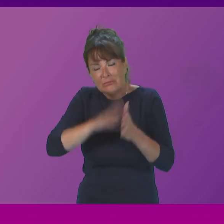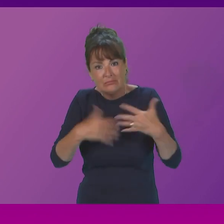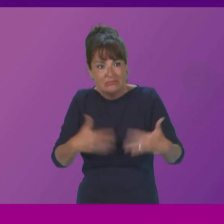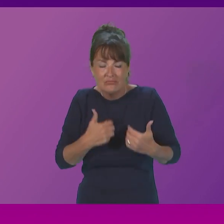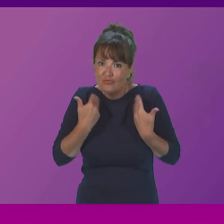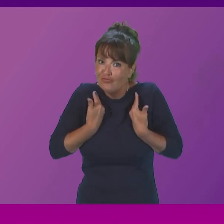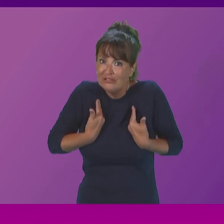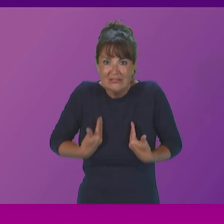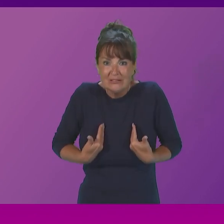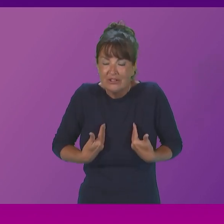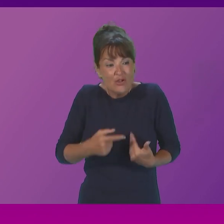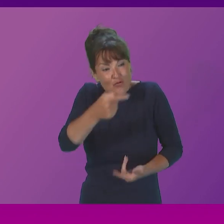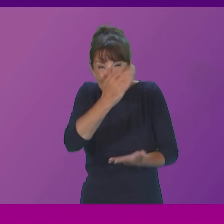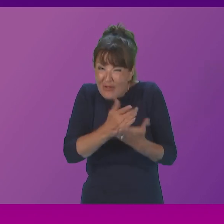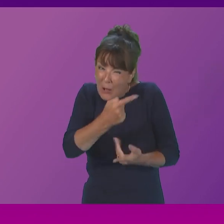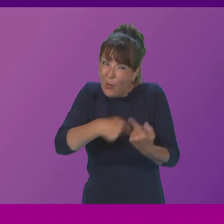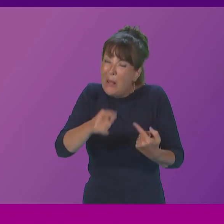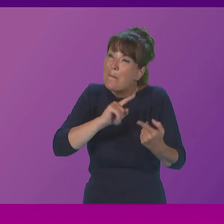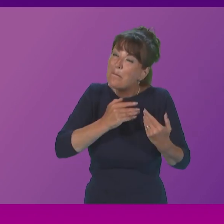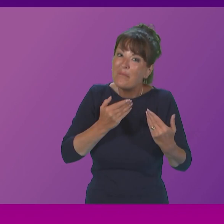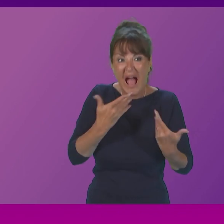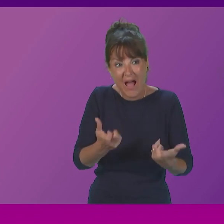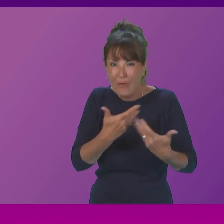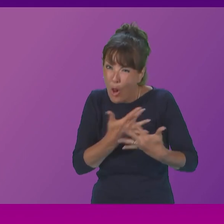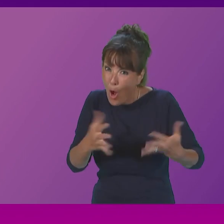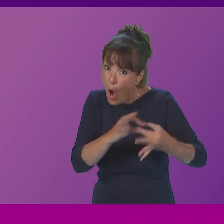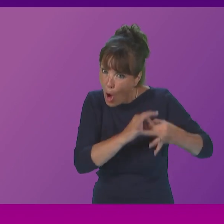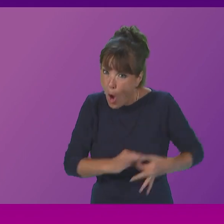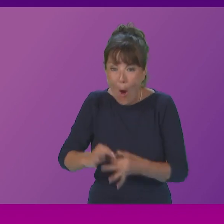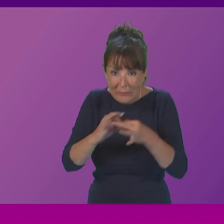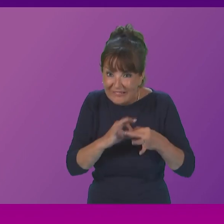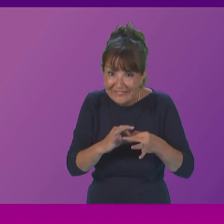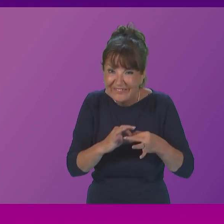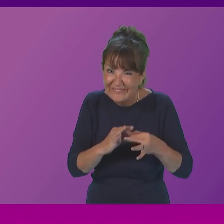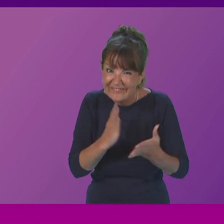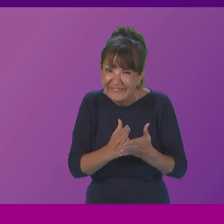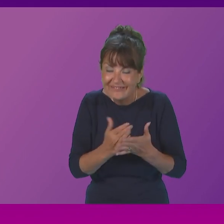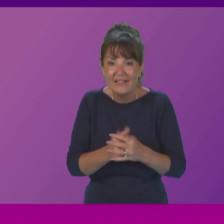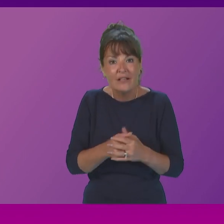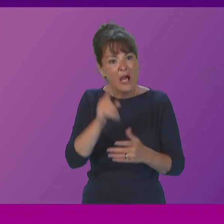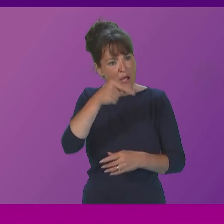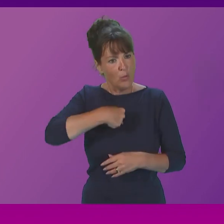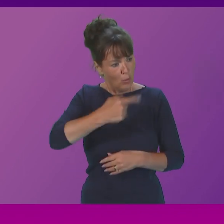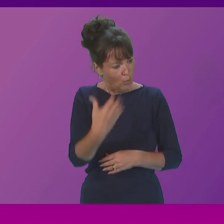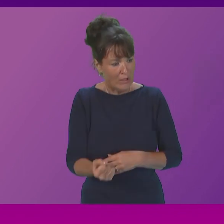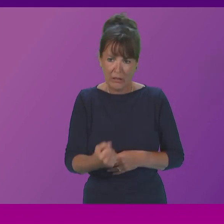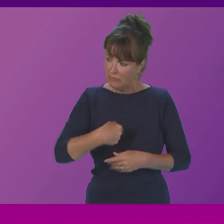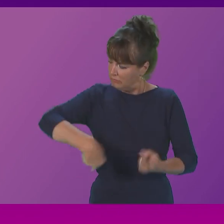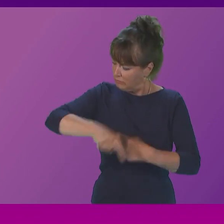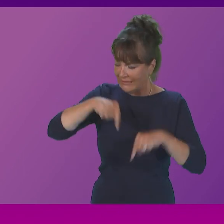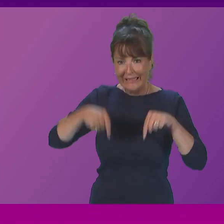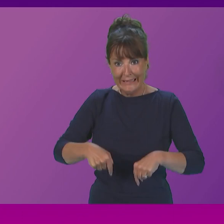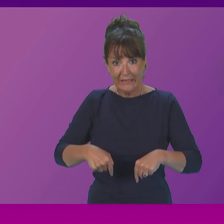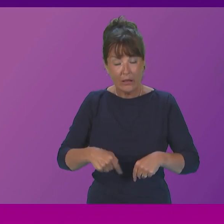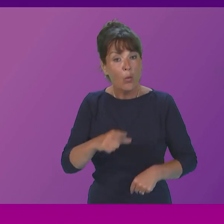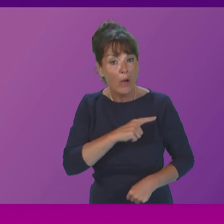and it is really important. We do stand shoulder to shoulder. And the one last bit I'll leave you with is we also do stand on the shoulders of giants. Many people have come